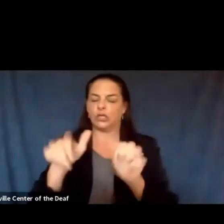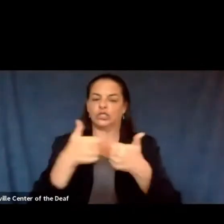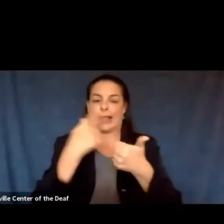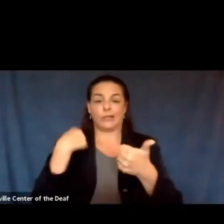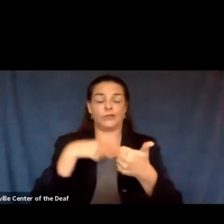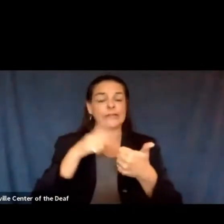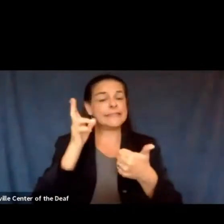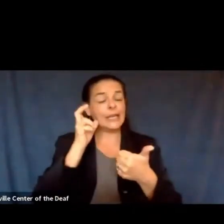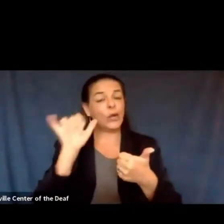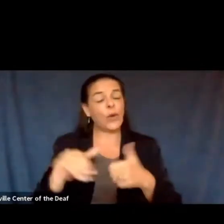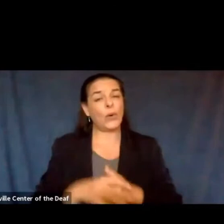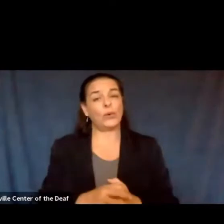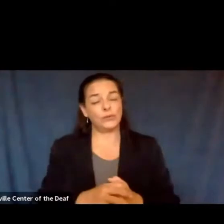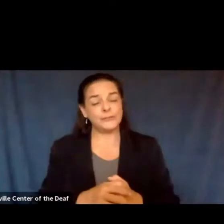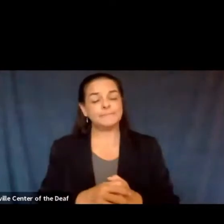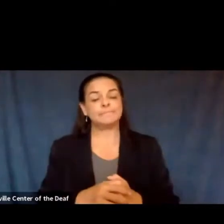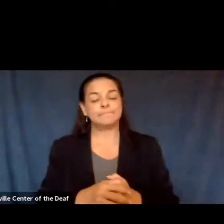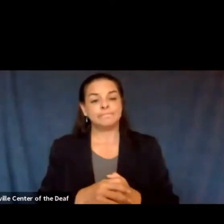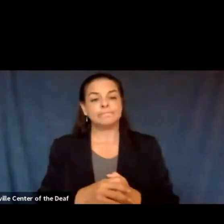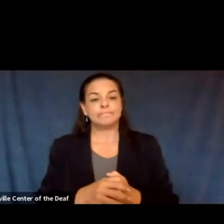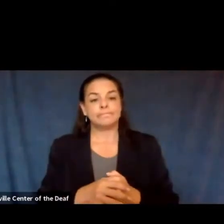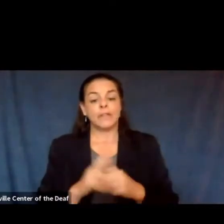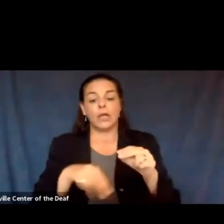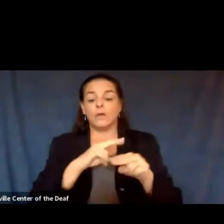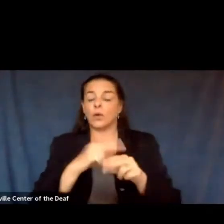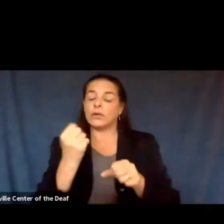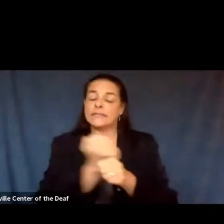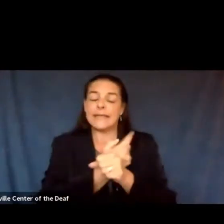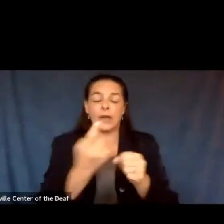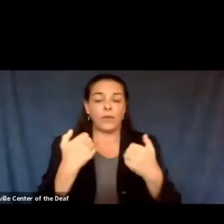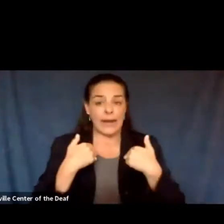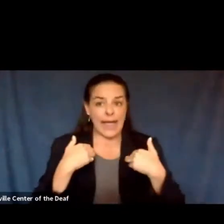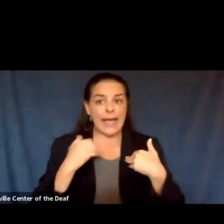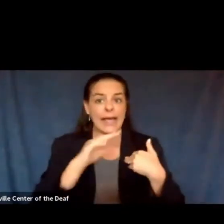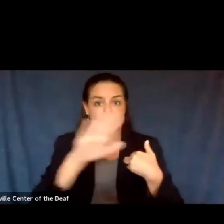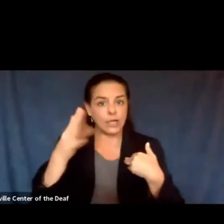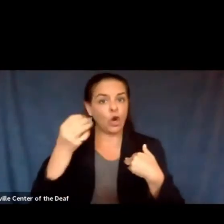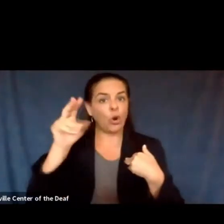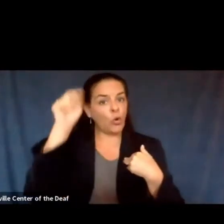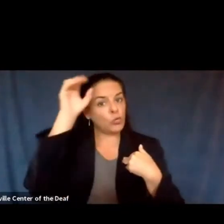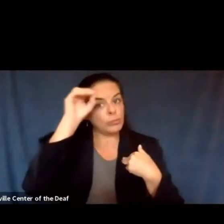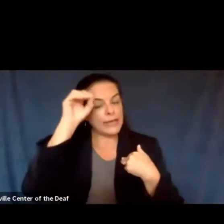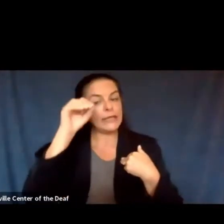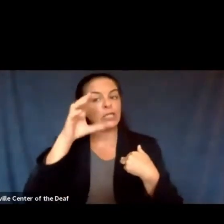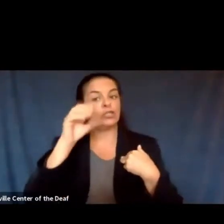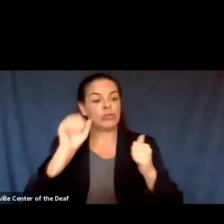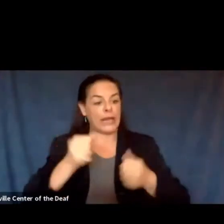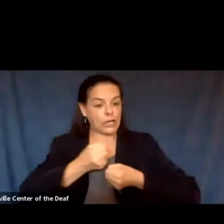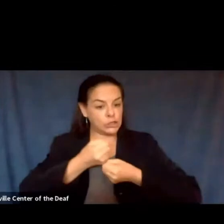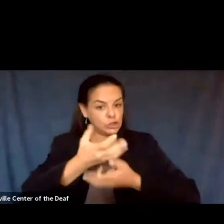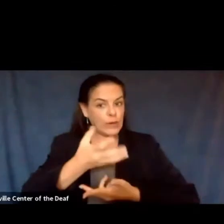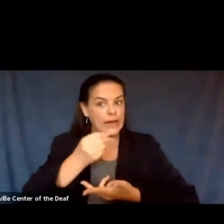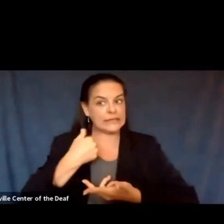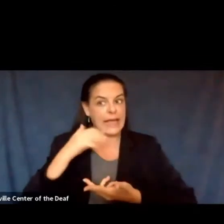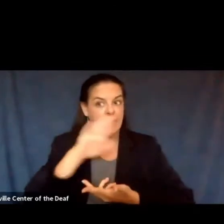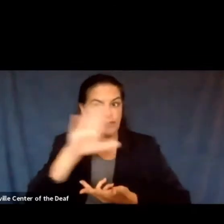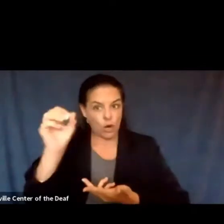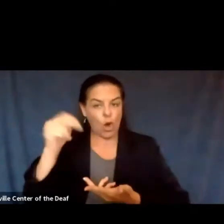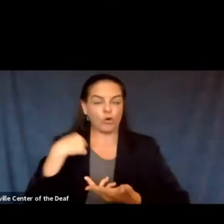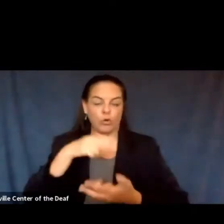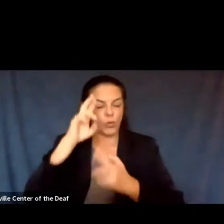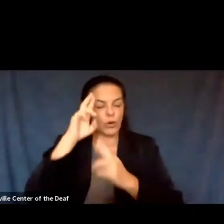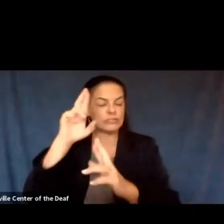hear. Of course, everyone's entitled to express their opinions and have their own opinions, and we respect